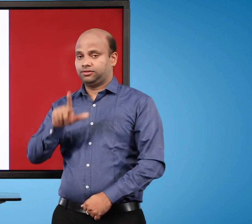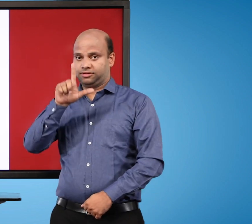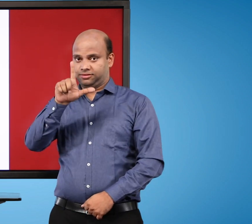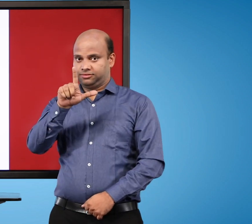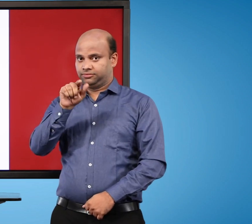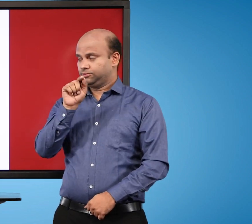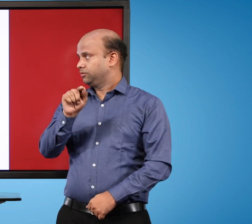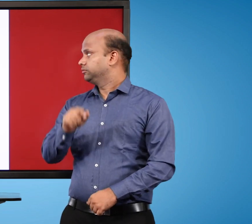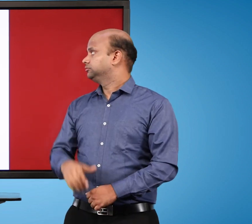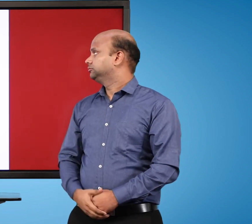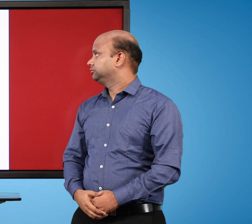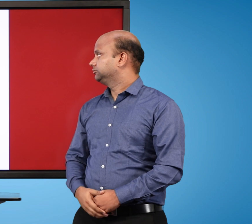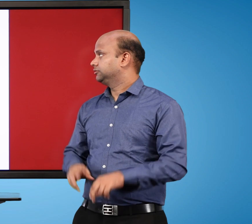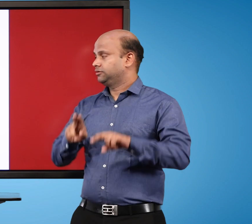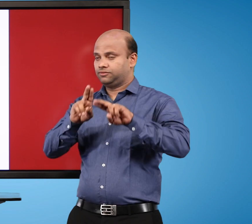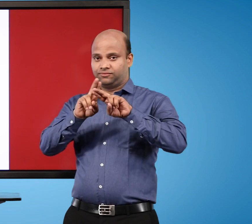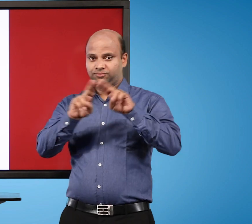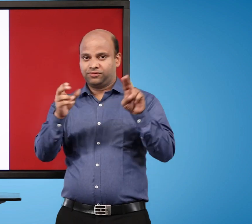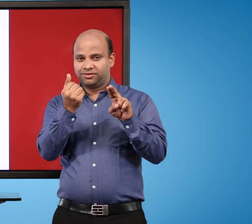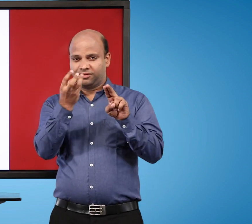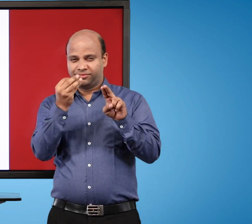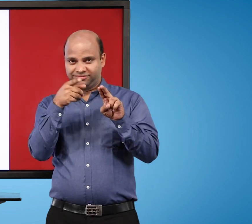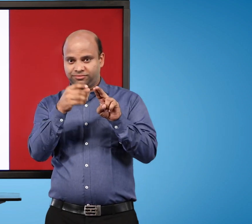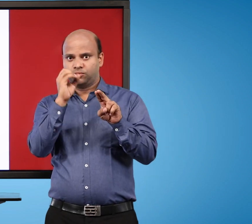L. The whole number 0